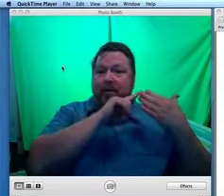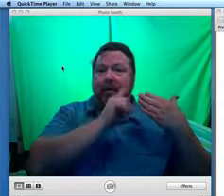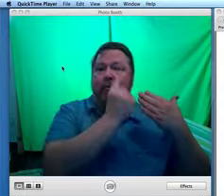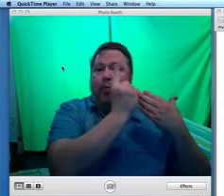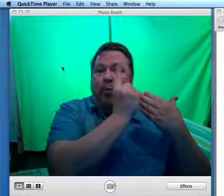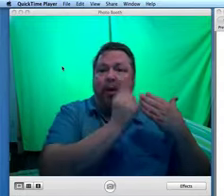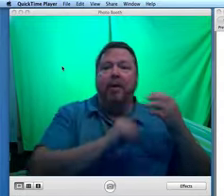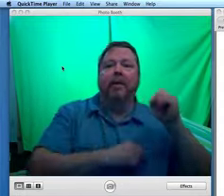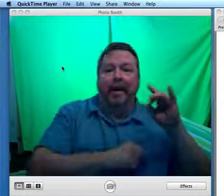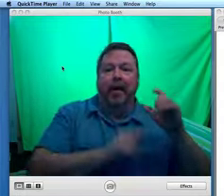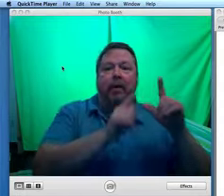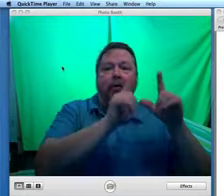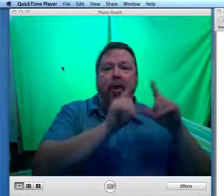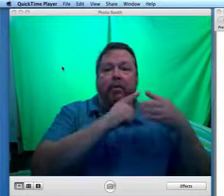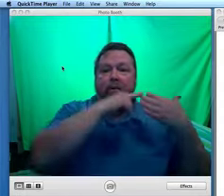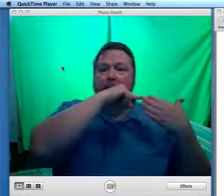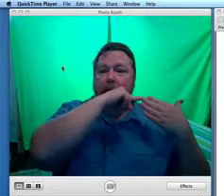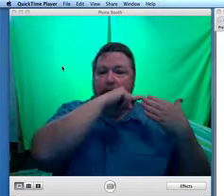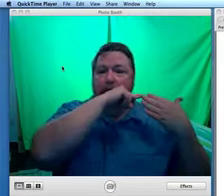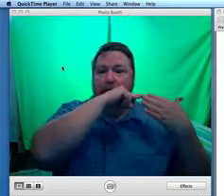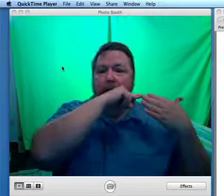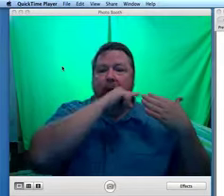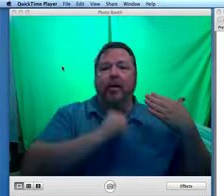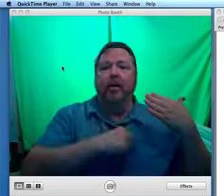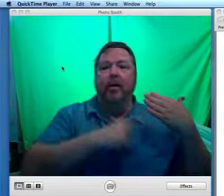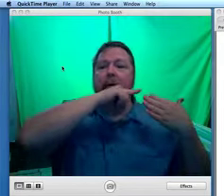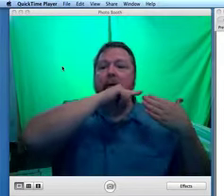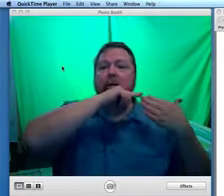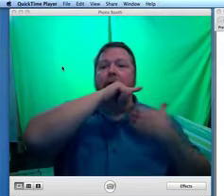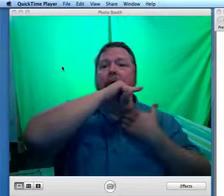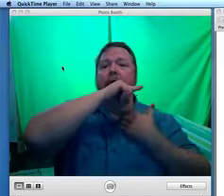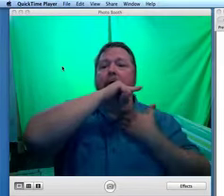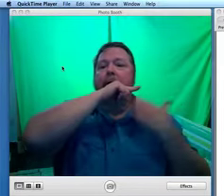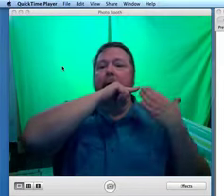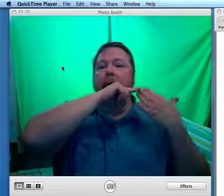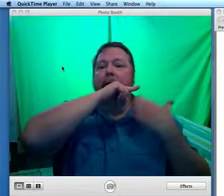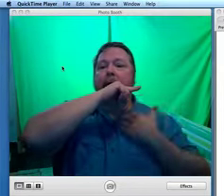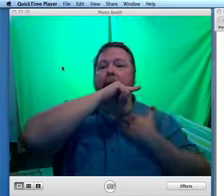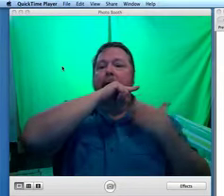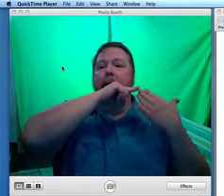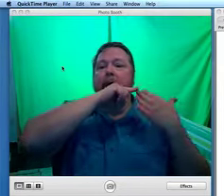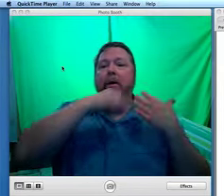This is the one side location. Okay, so